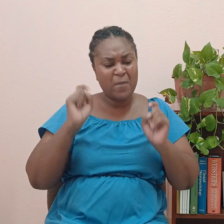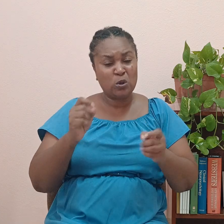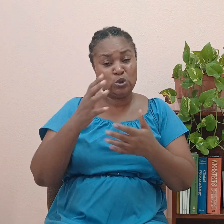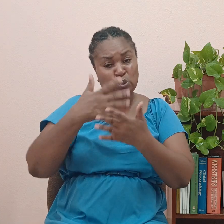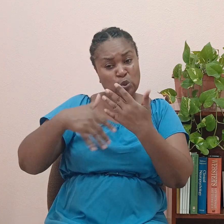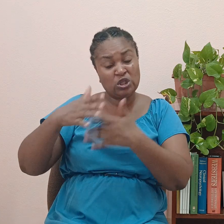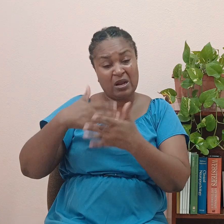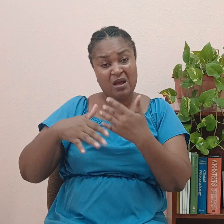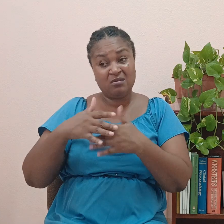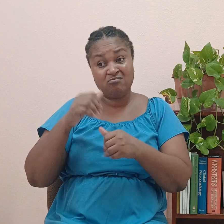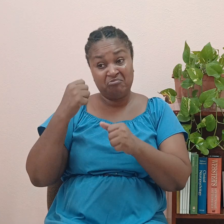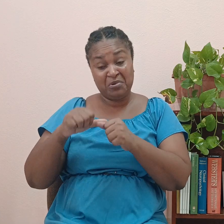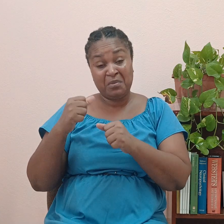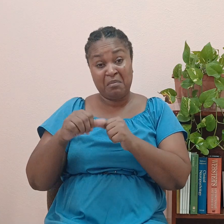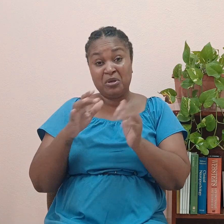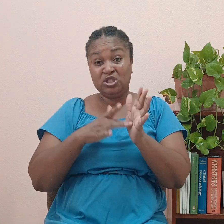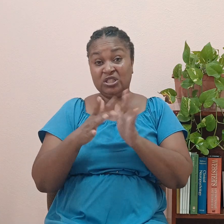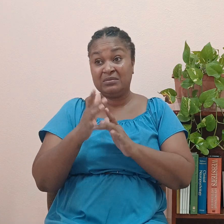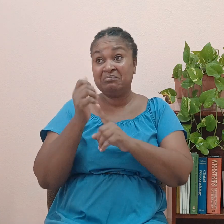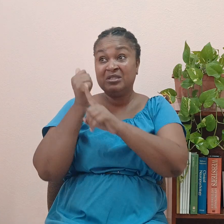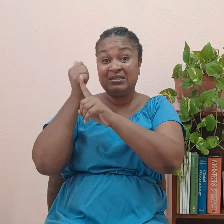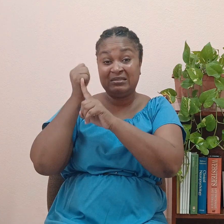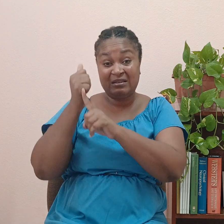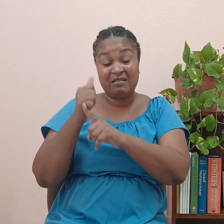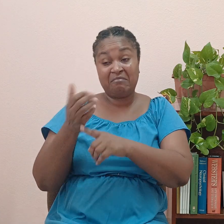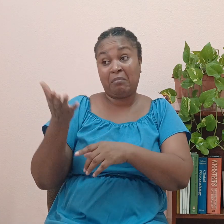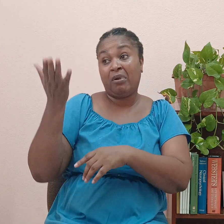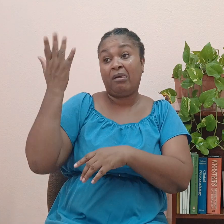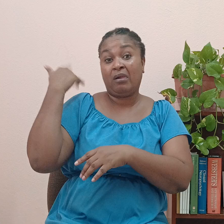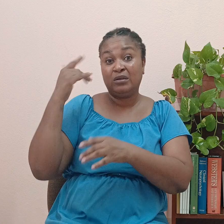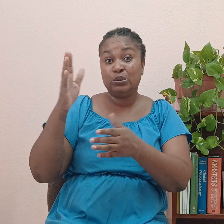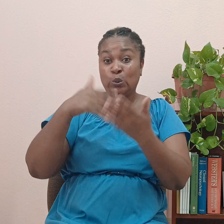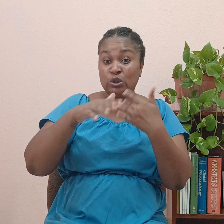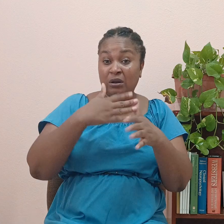Jesus socialized. The apostles socialized.